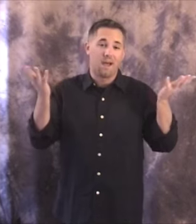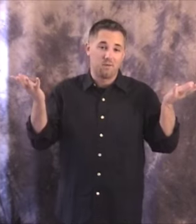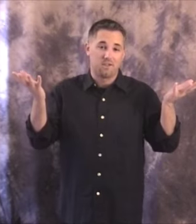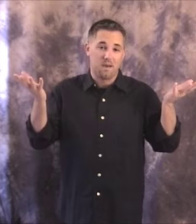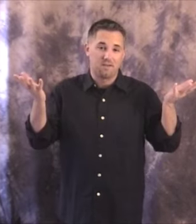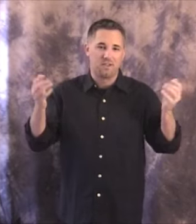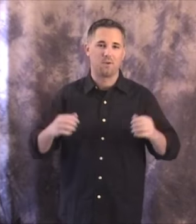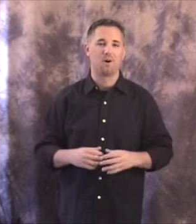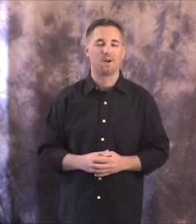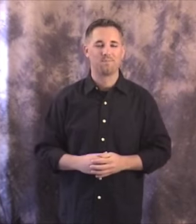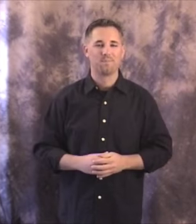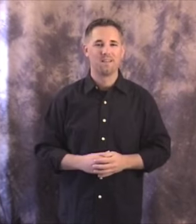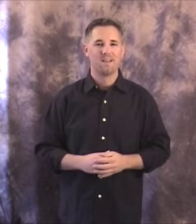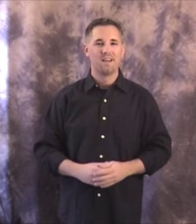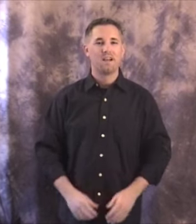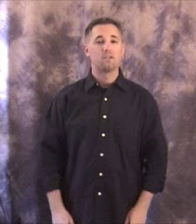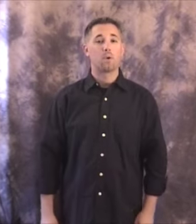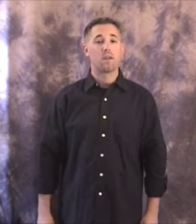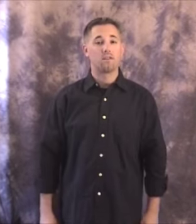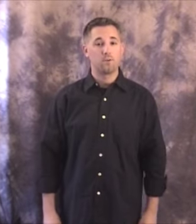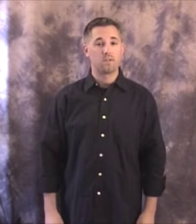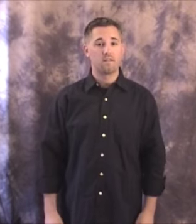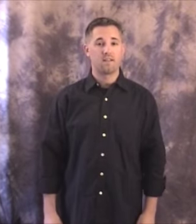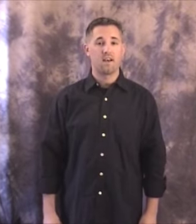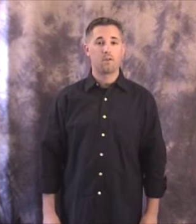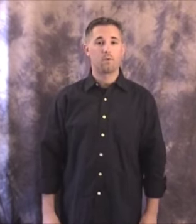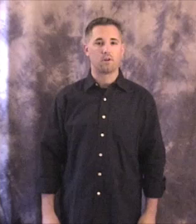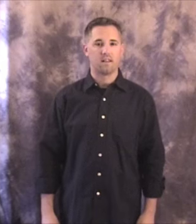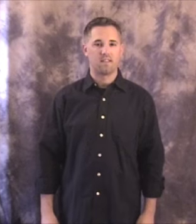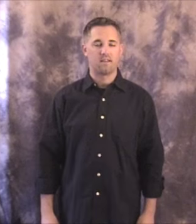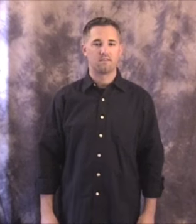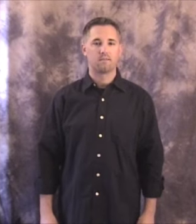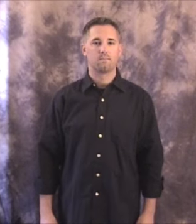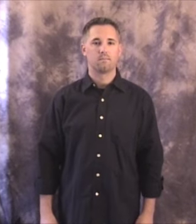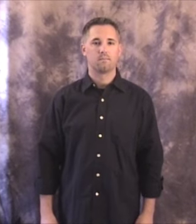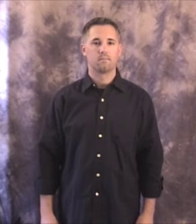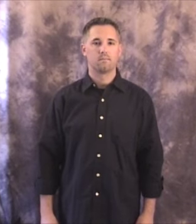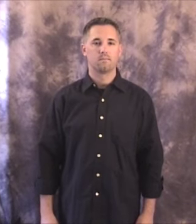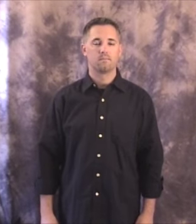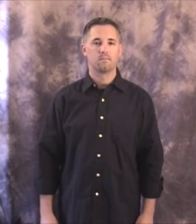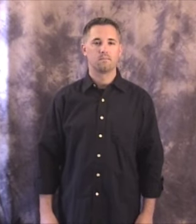just imagining you are. So again, the two signs together will look like this.